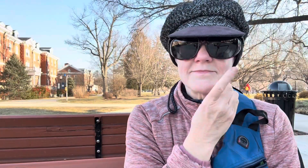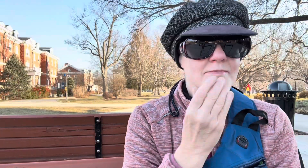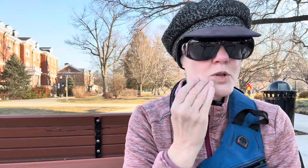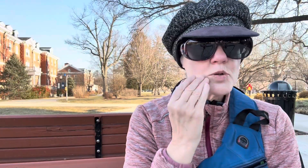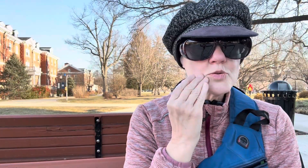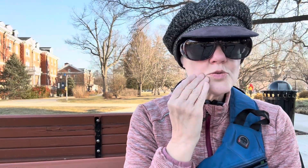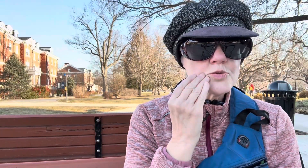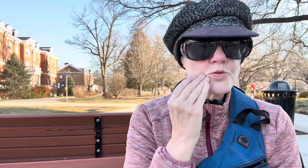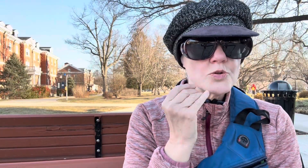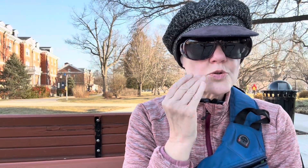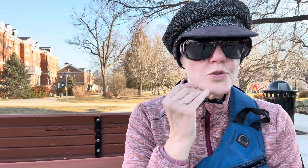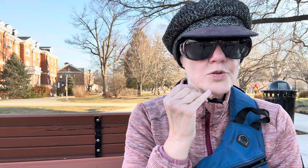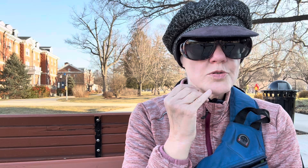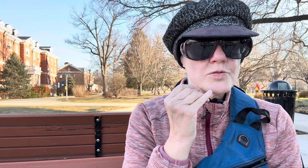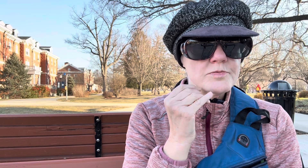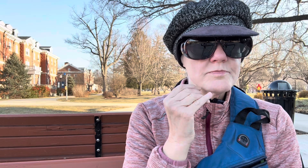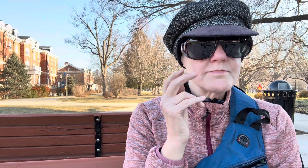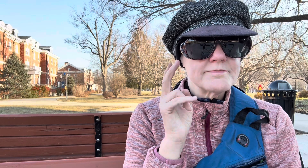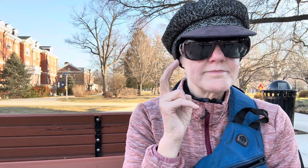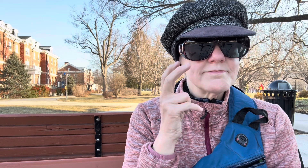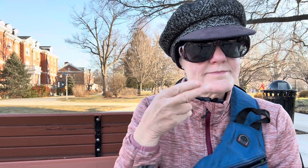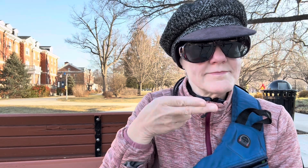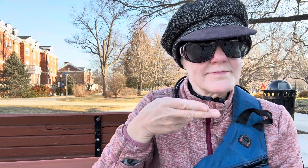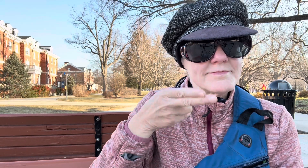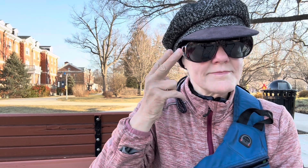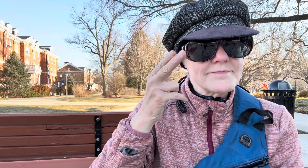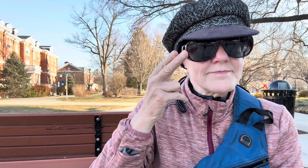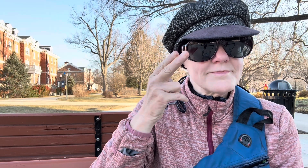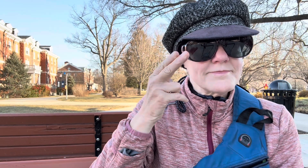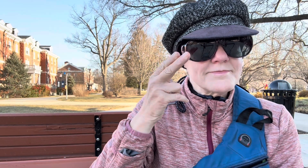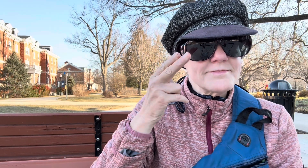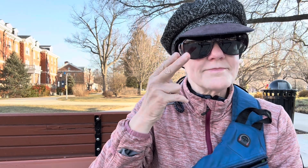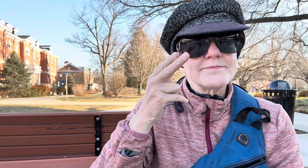And when we experience Dale's blood sugar being high,